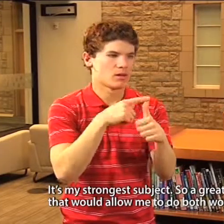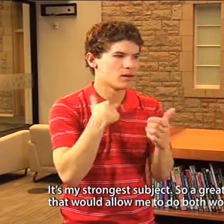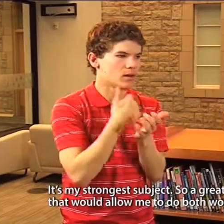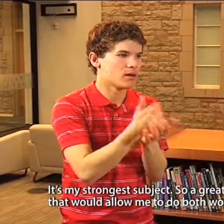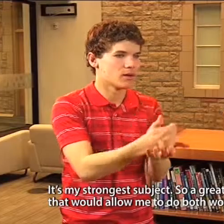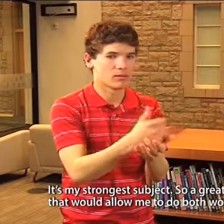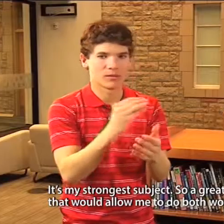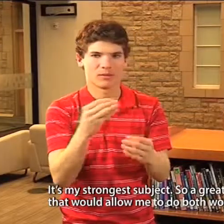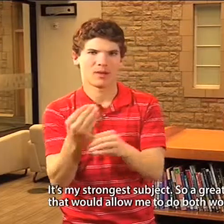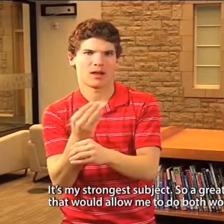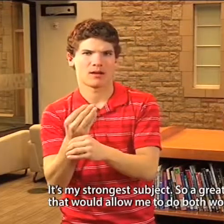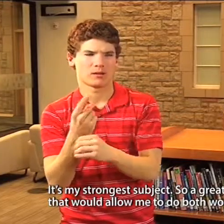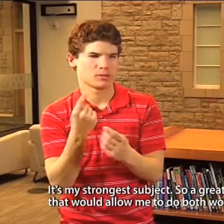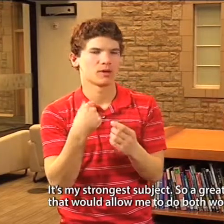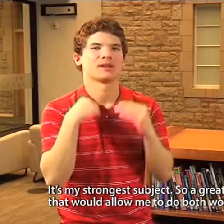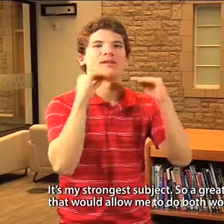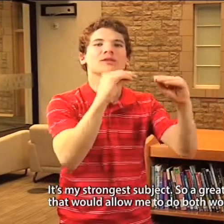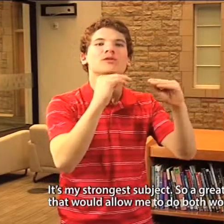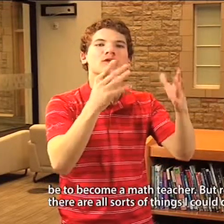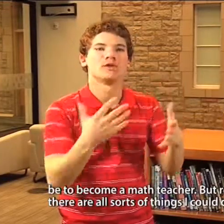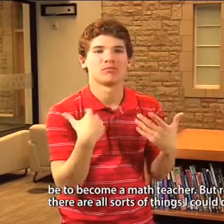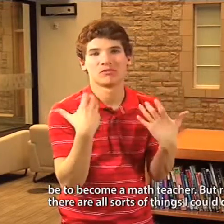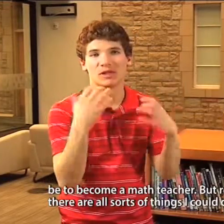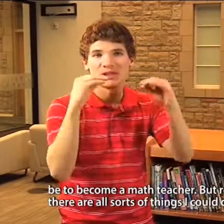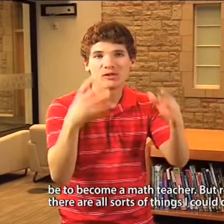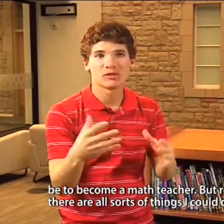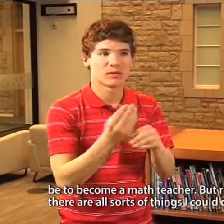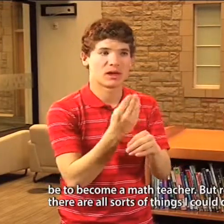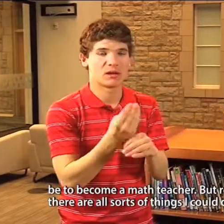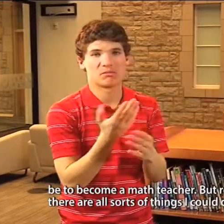So a great job that would allow me to do both would be to become a math teacher.